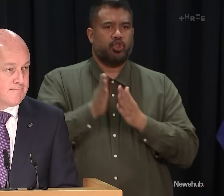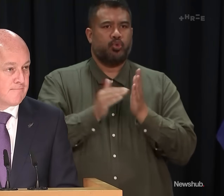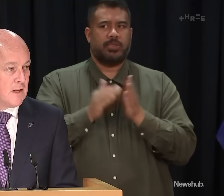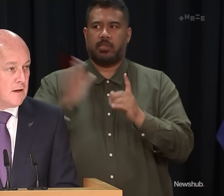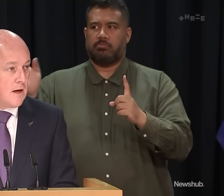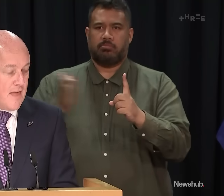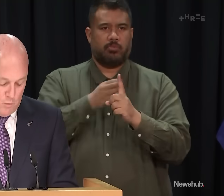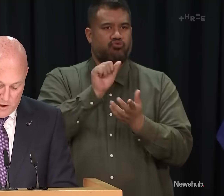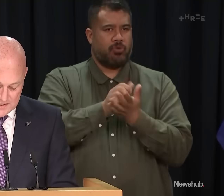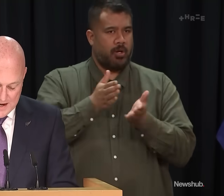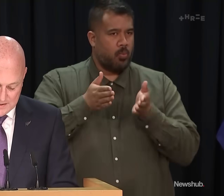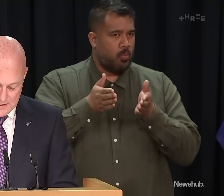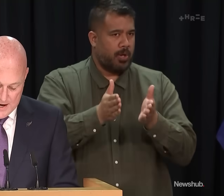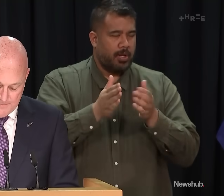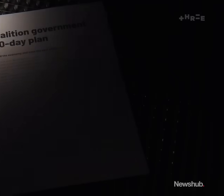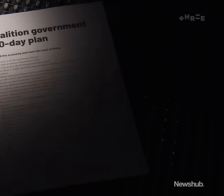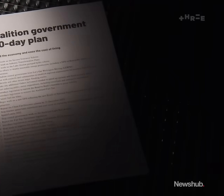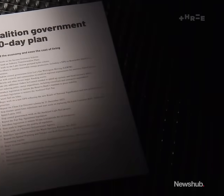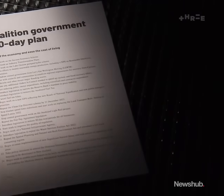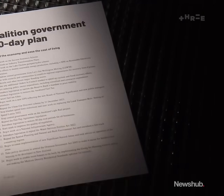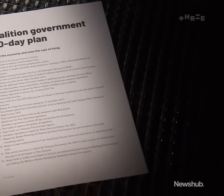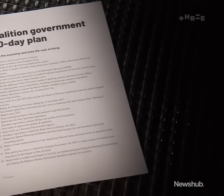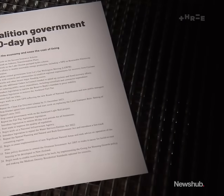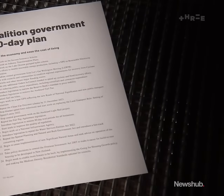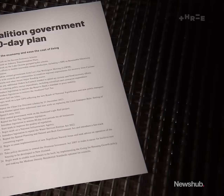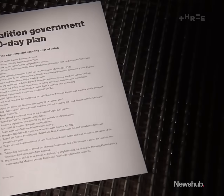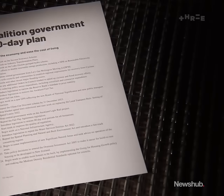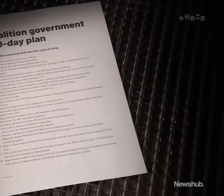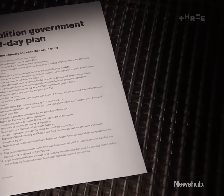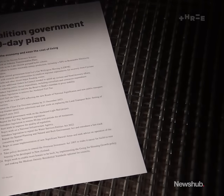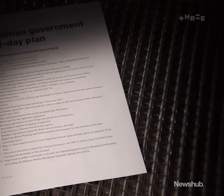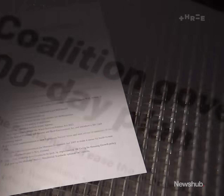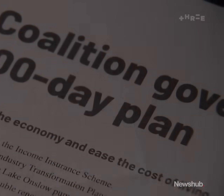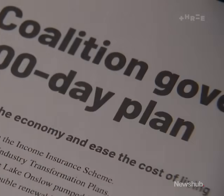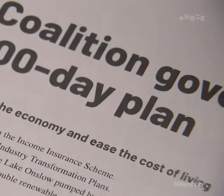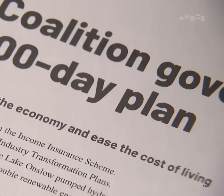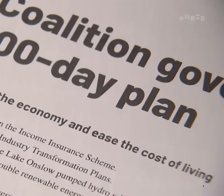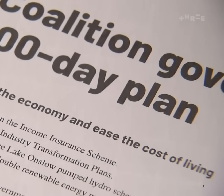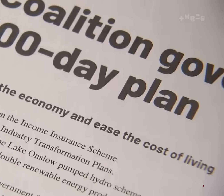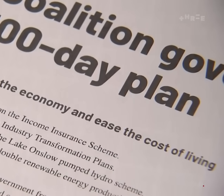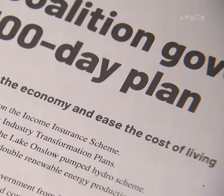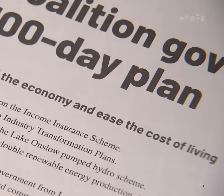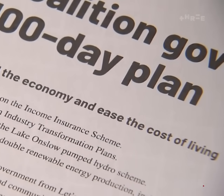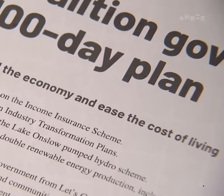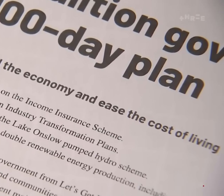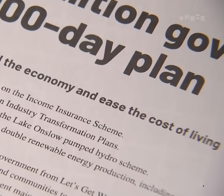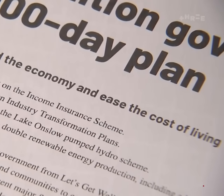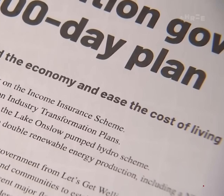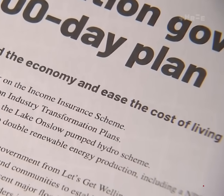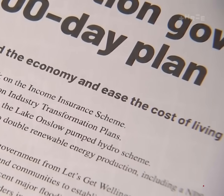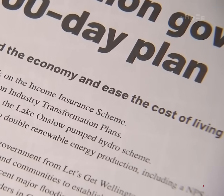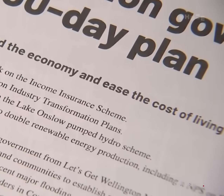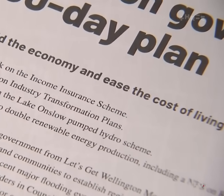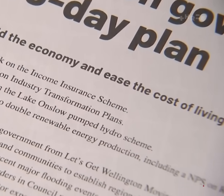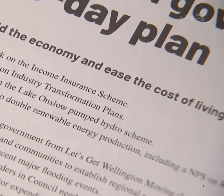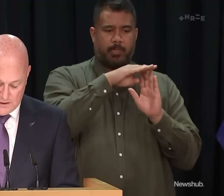again. And that work starts today. On day three of the coalition government, the PM's published his official 100-day plan. For